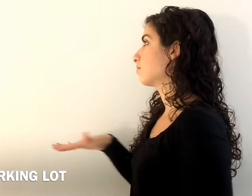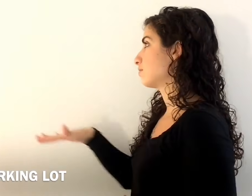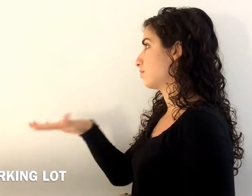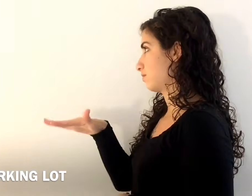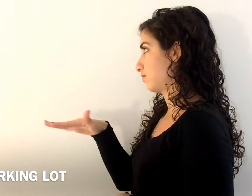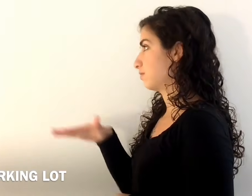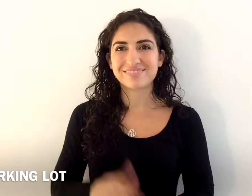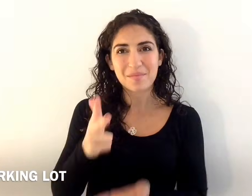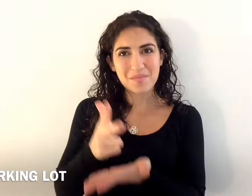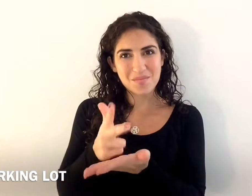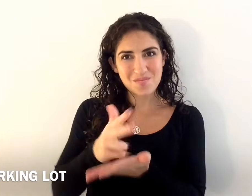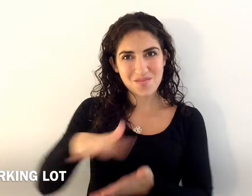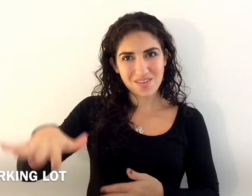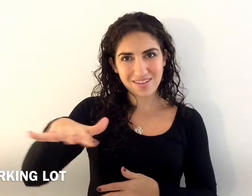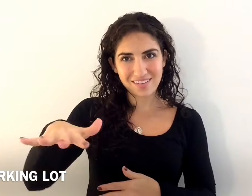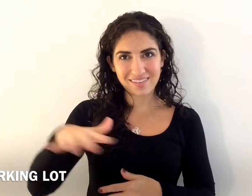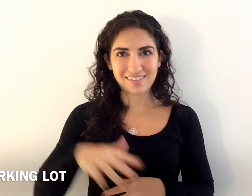Parking area. It's a parking lot.